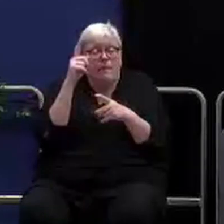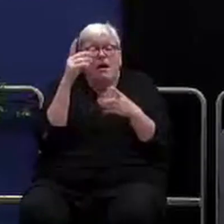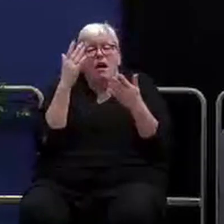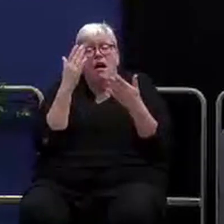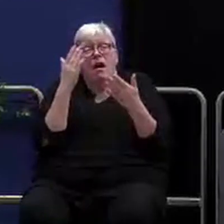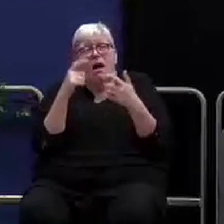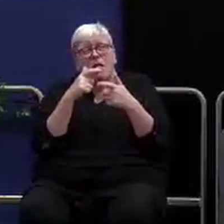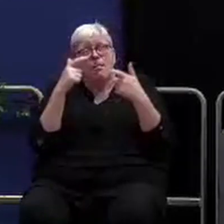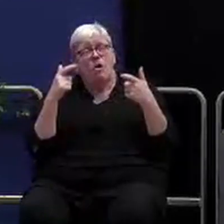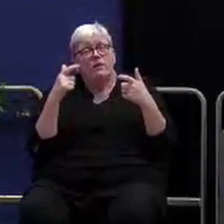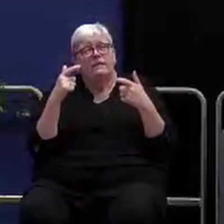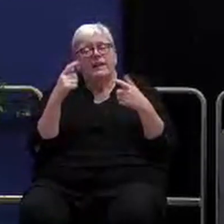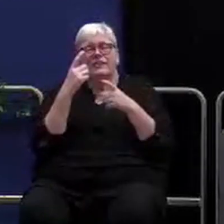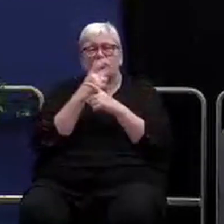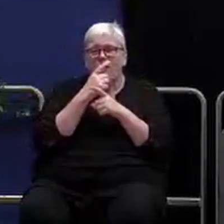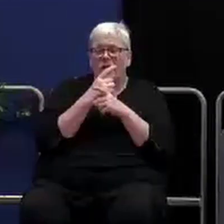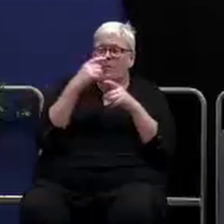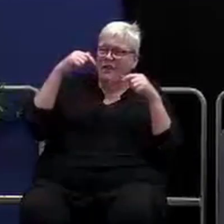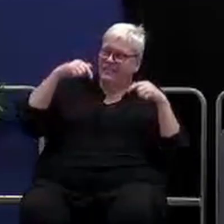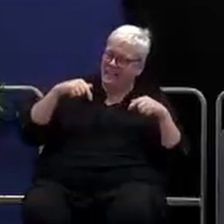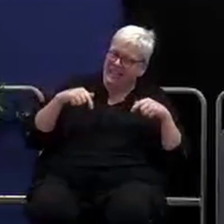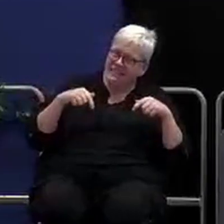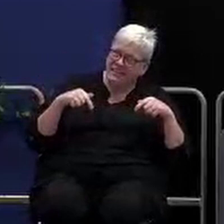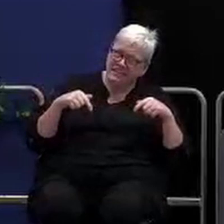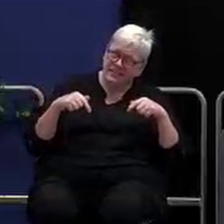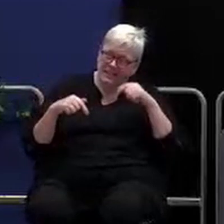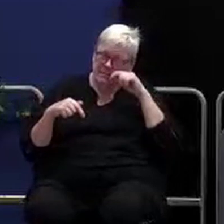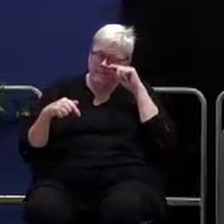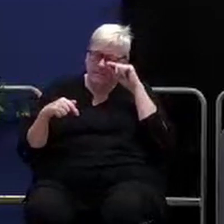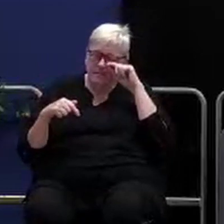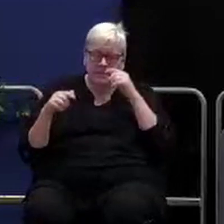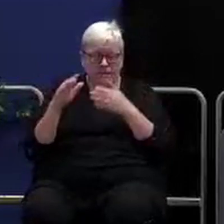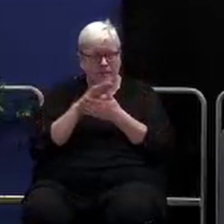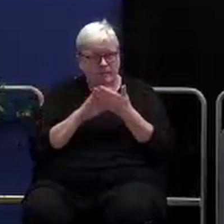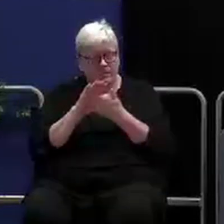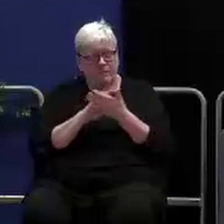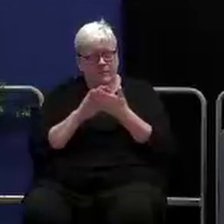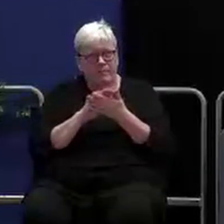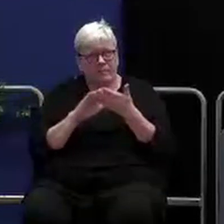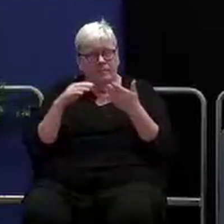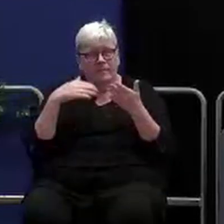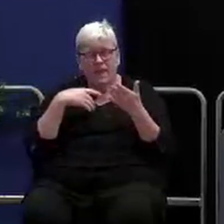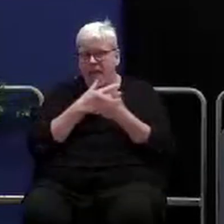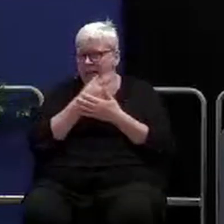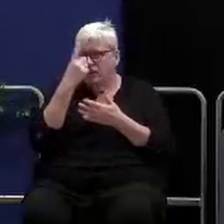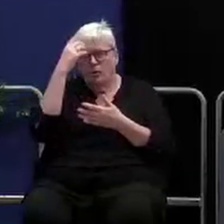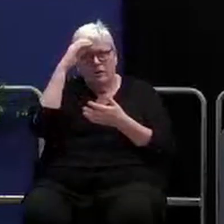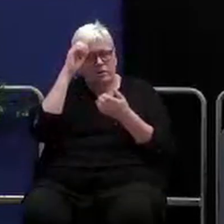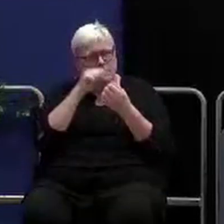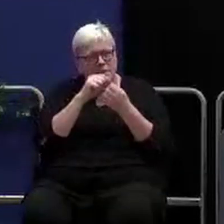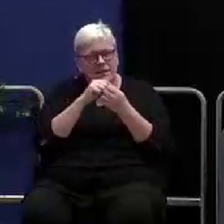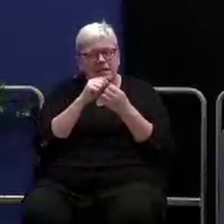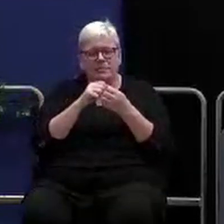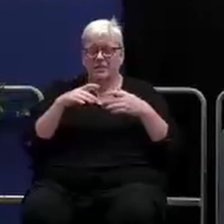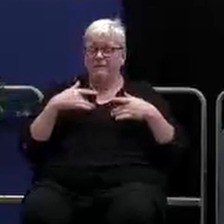was, I get to talk about this, which is, I mean, I think anyone who writes a memoir is kind of